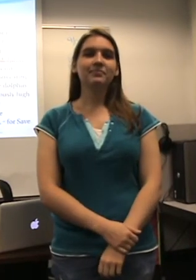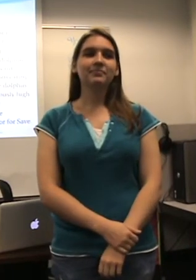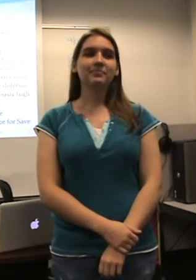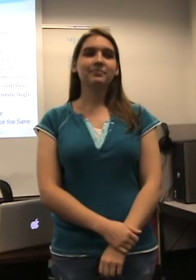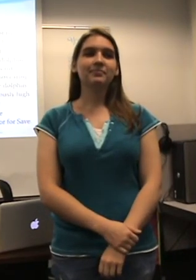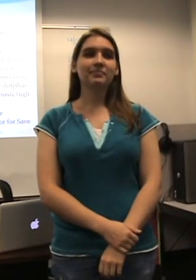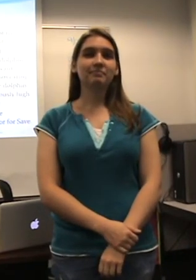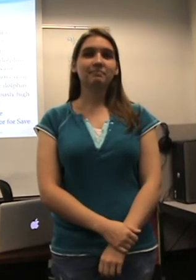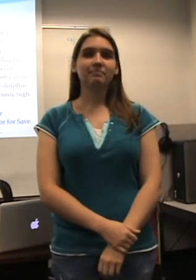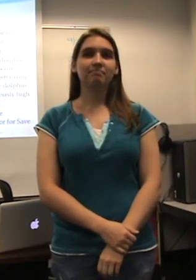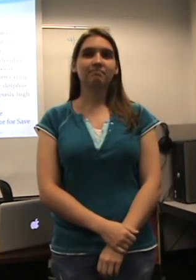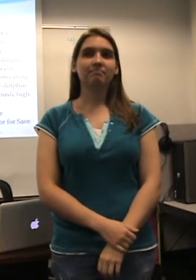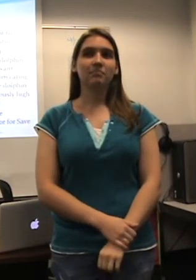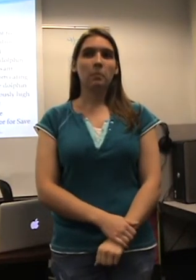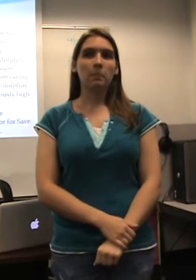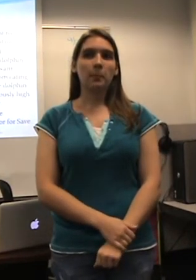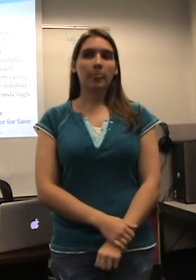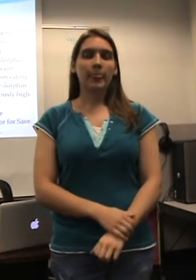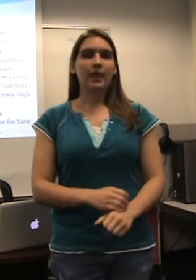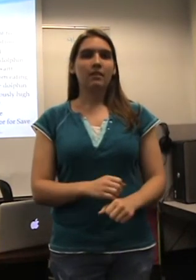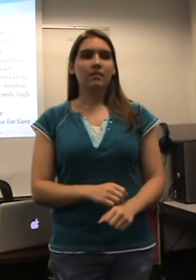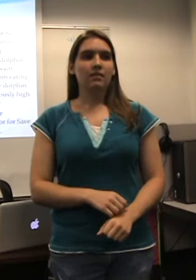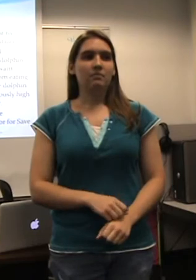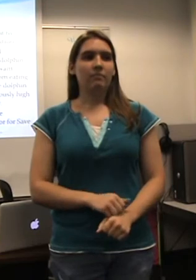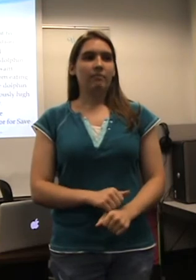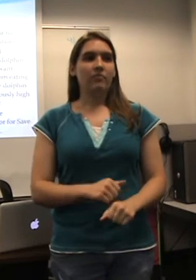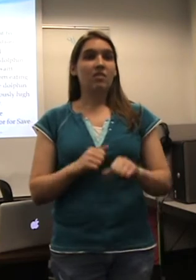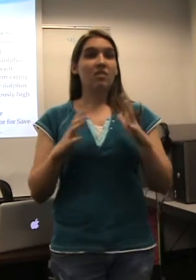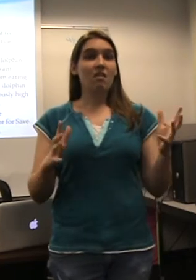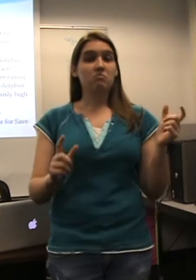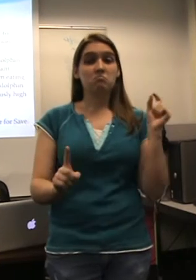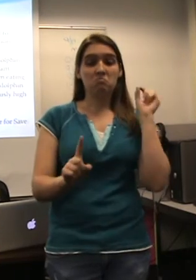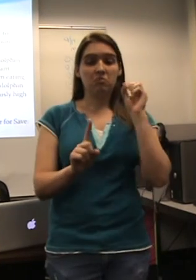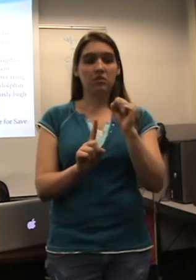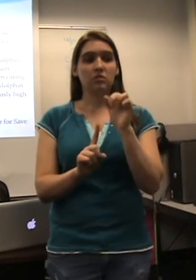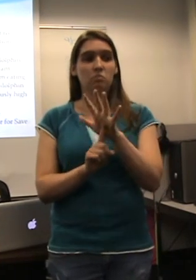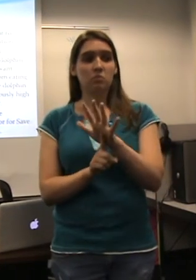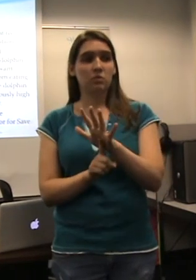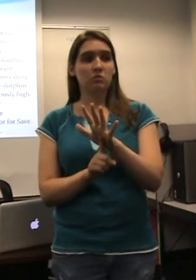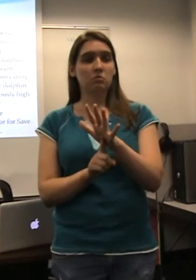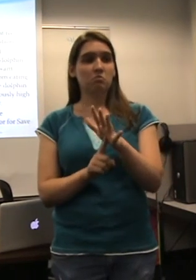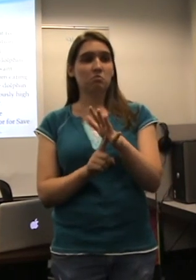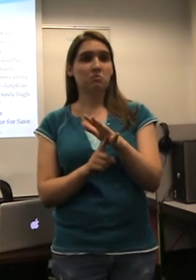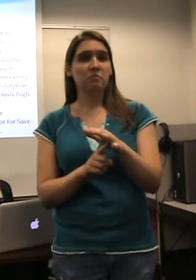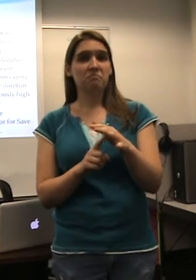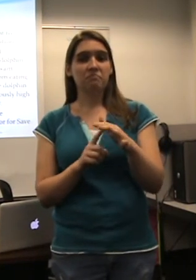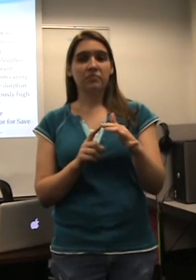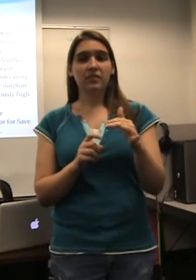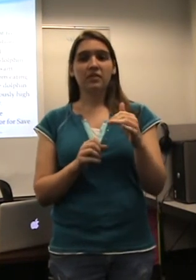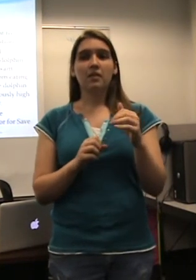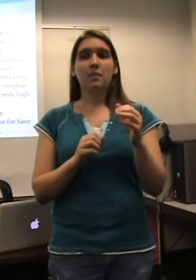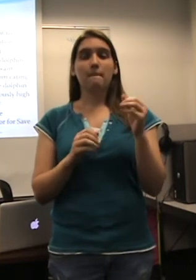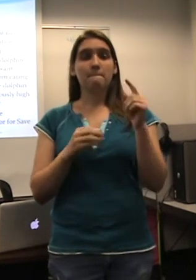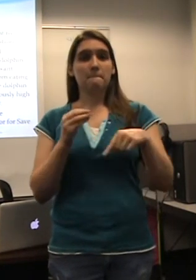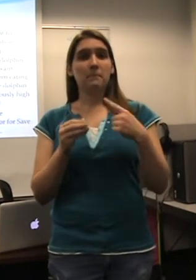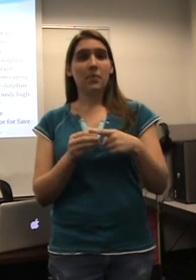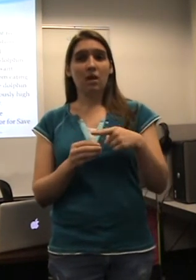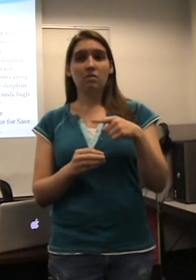Because there's been a lot of press lately in the past few years about the dolphin slaughters, it's